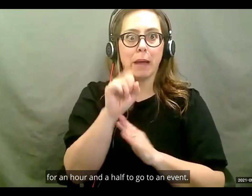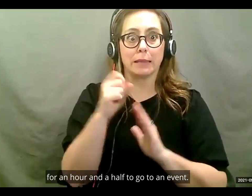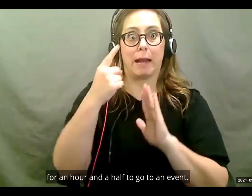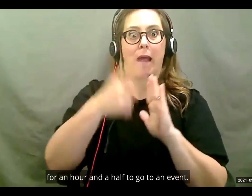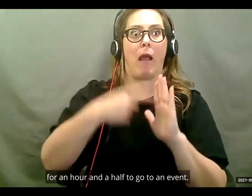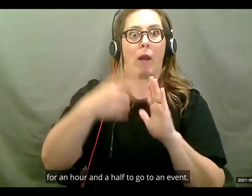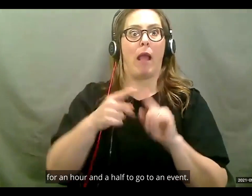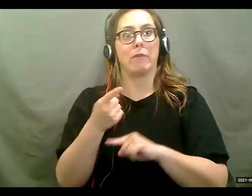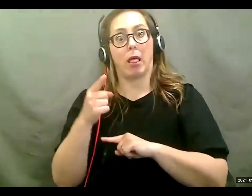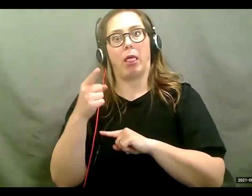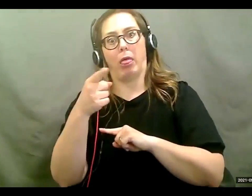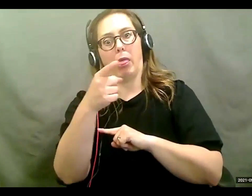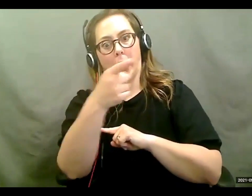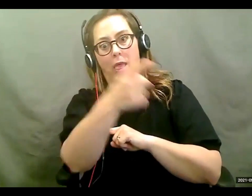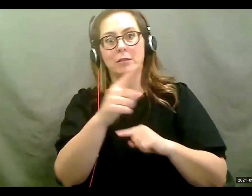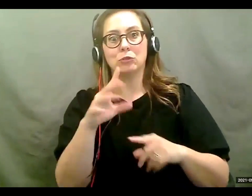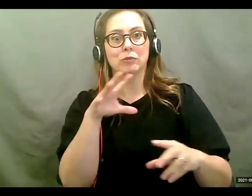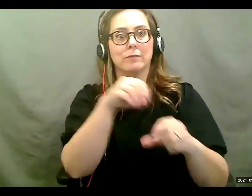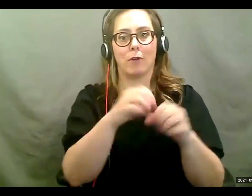half to go to an event.